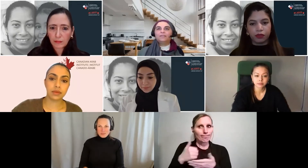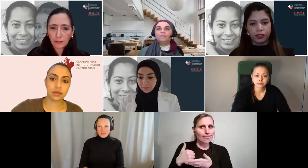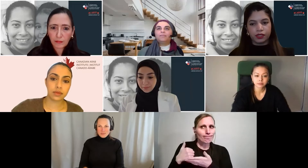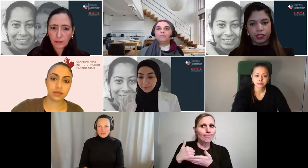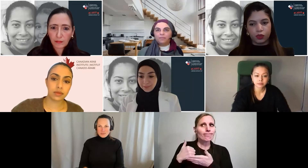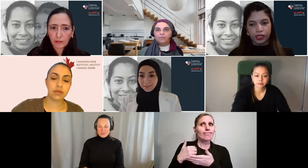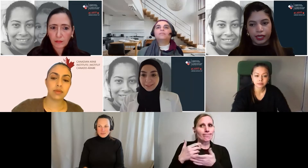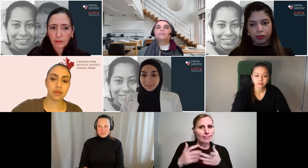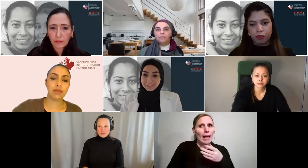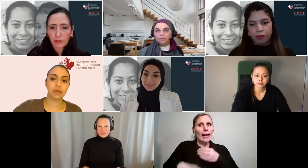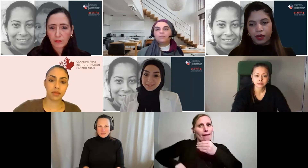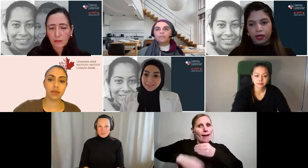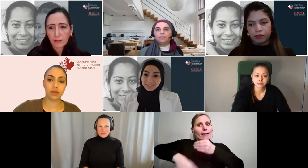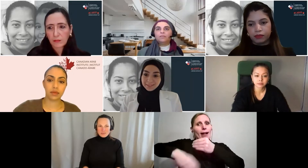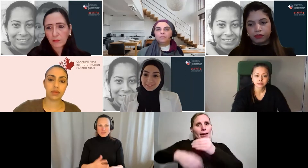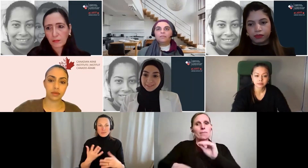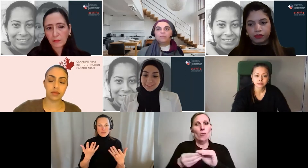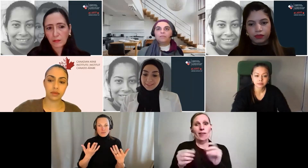many languages as we can.